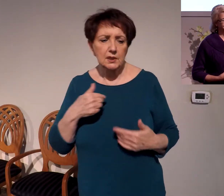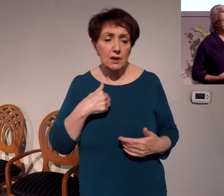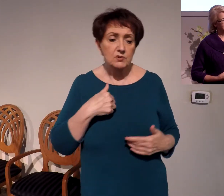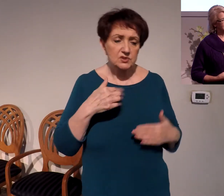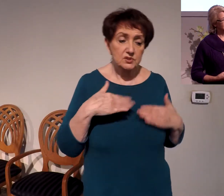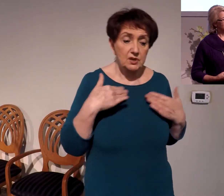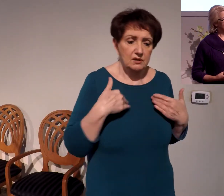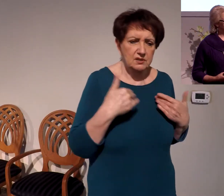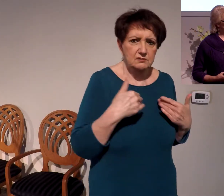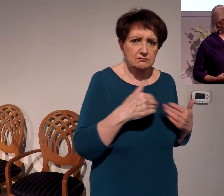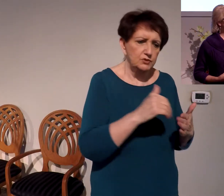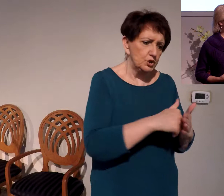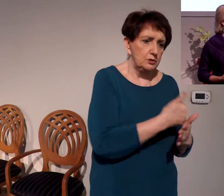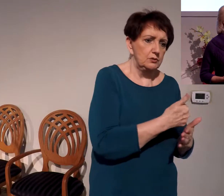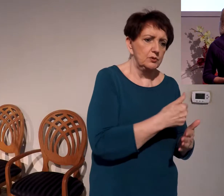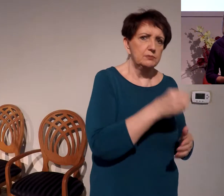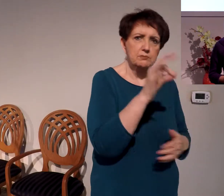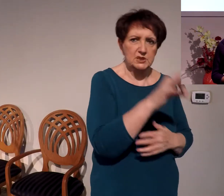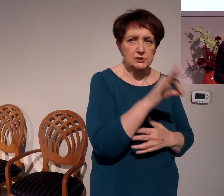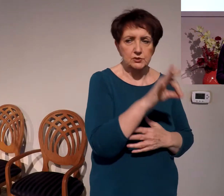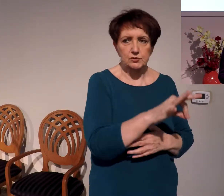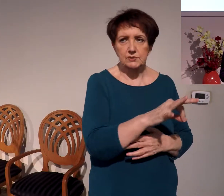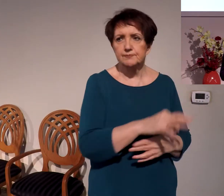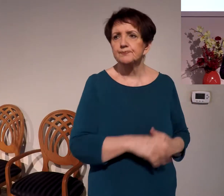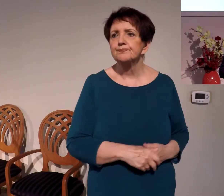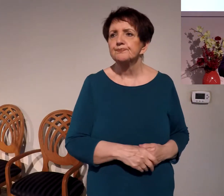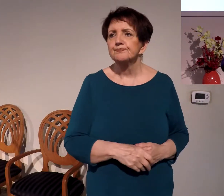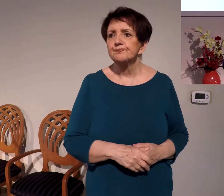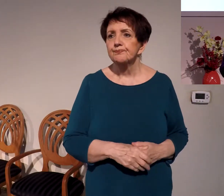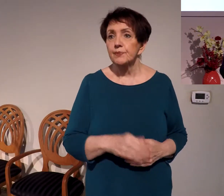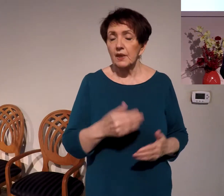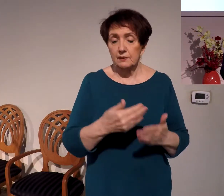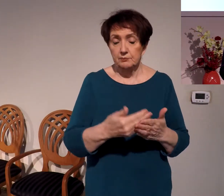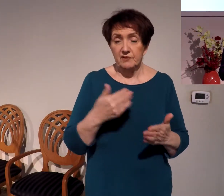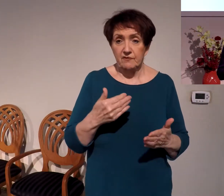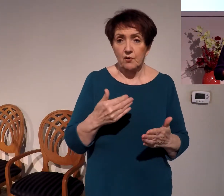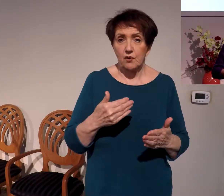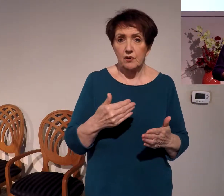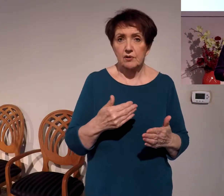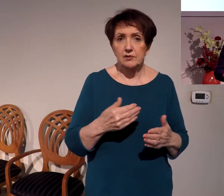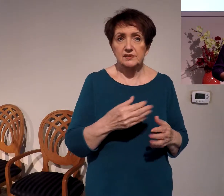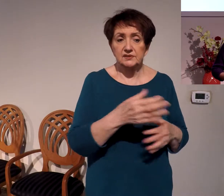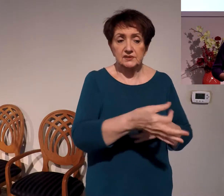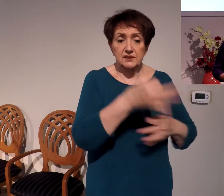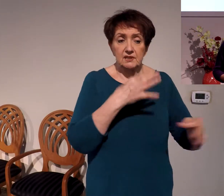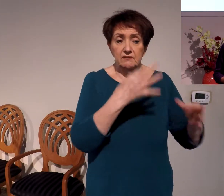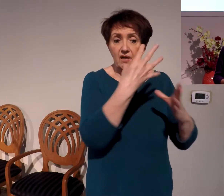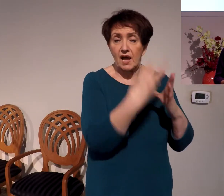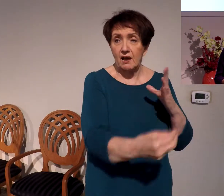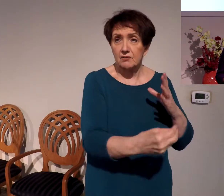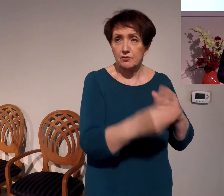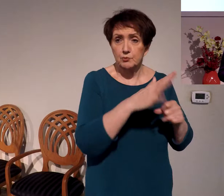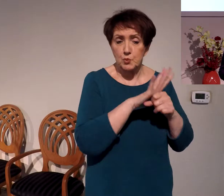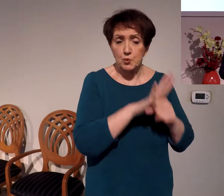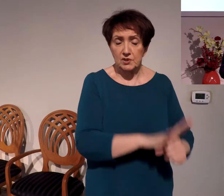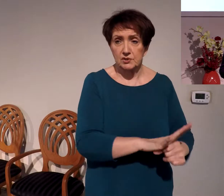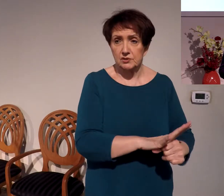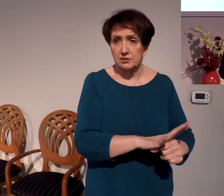ministry. Before that, rather than that external pressure of that,